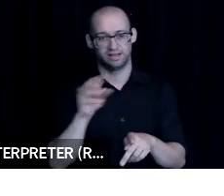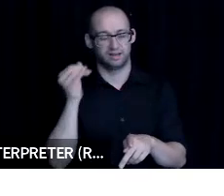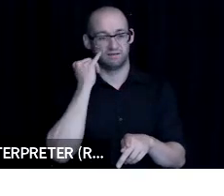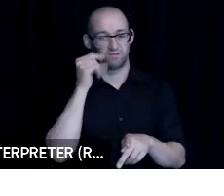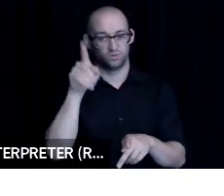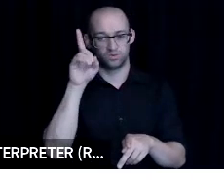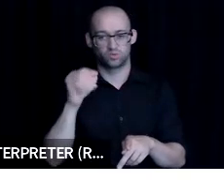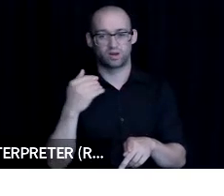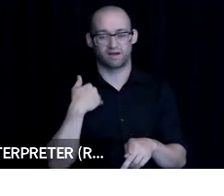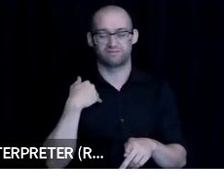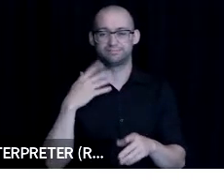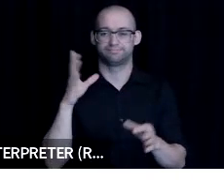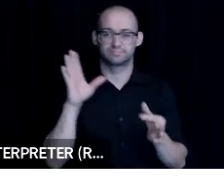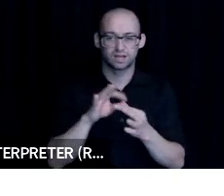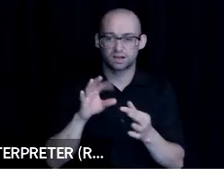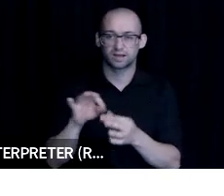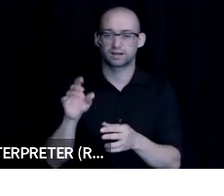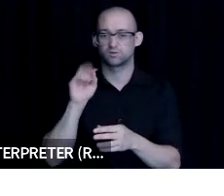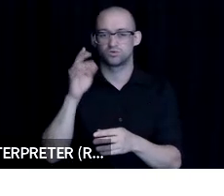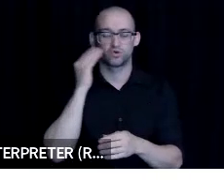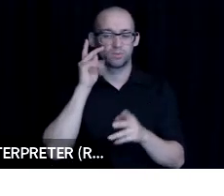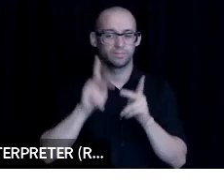do have contacts or know folks who would be